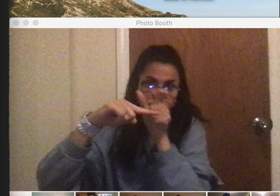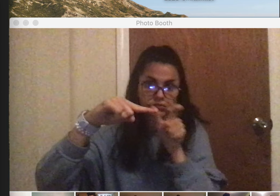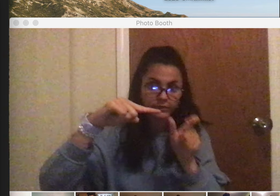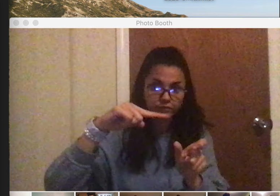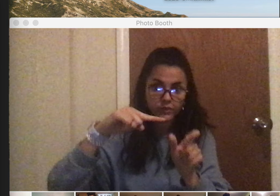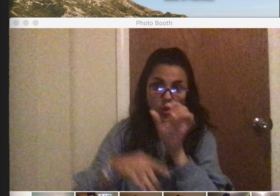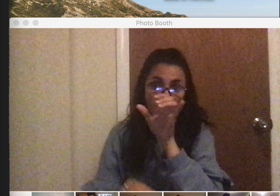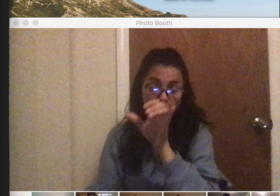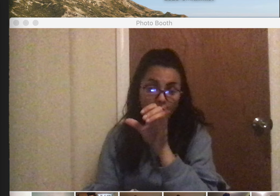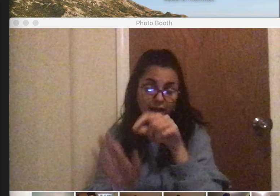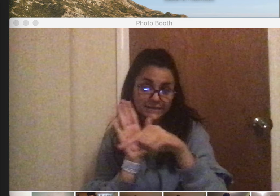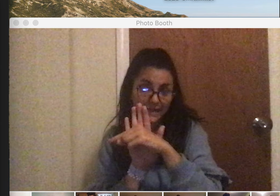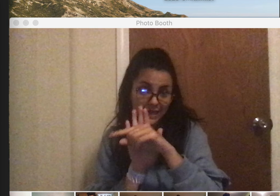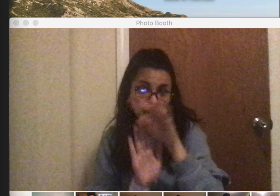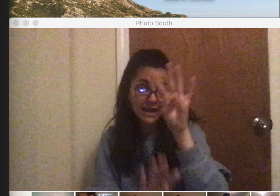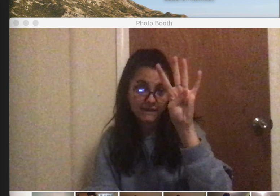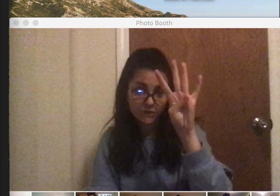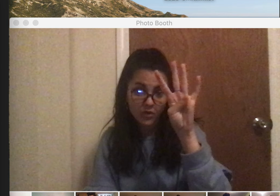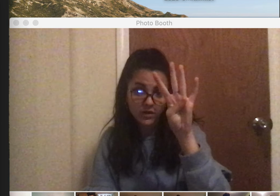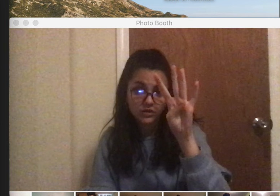I'm going to start with making my fraction.